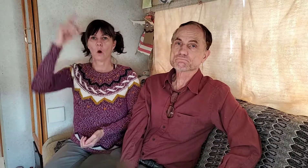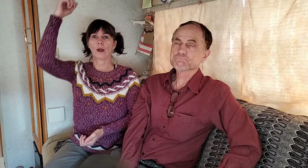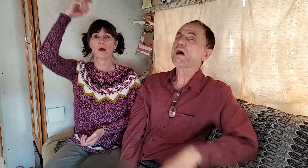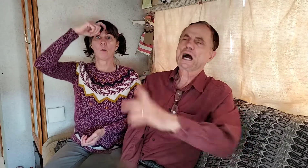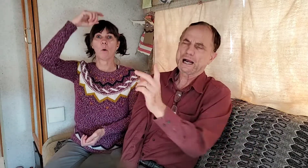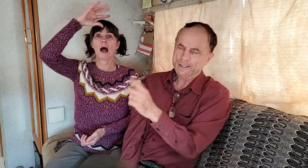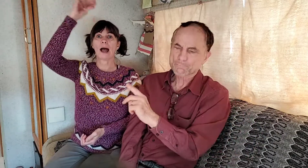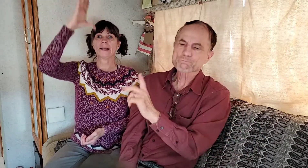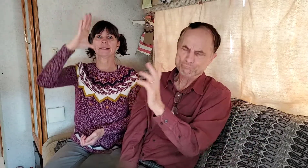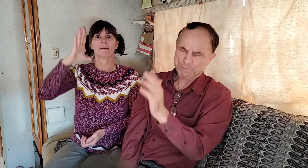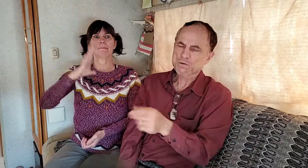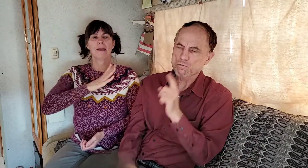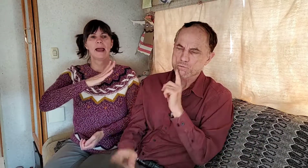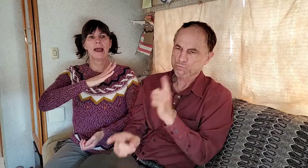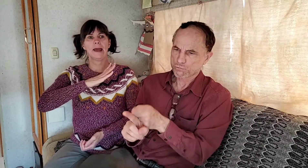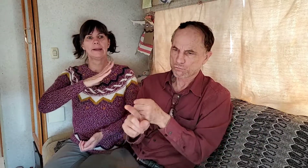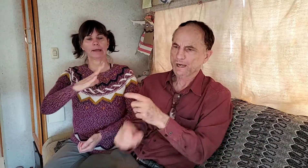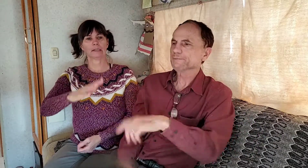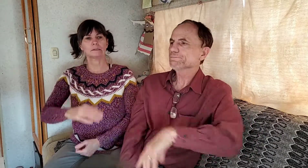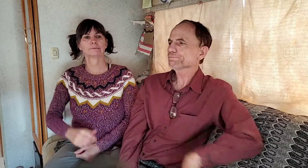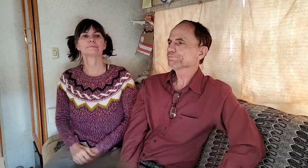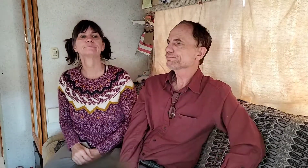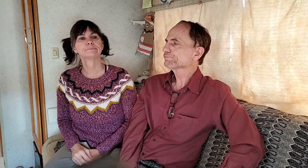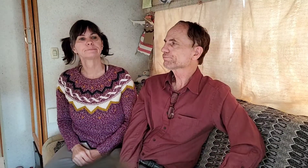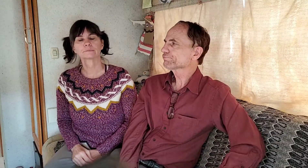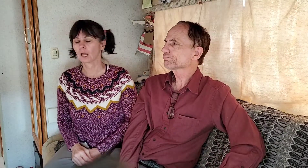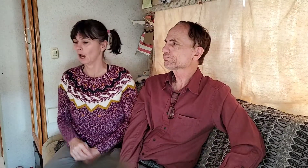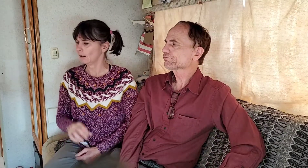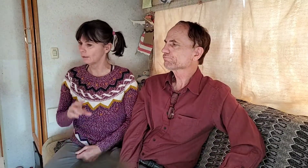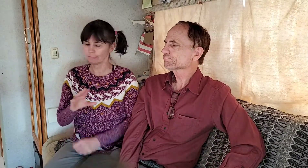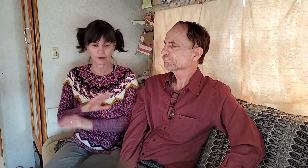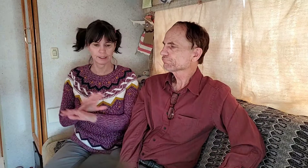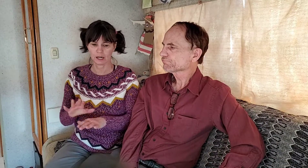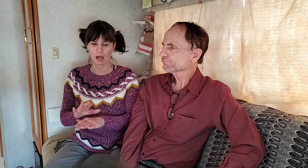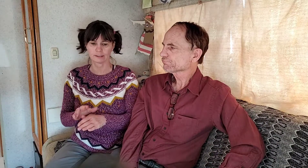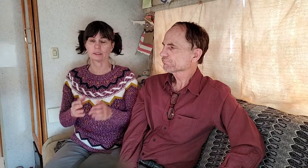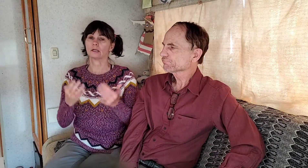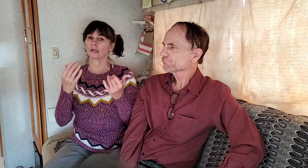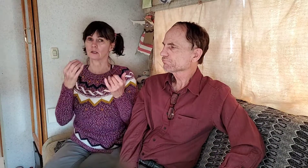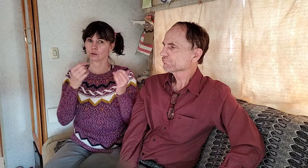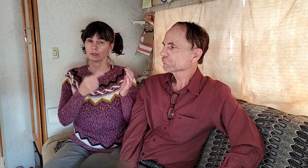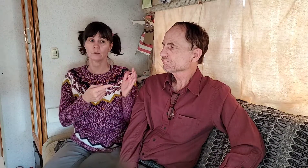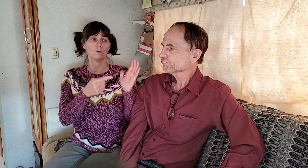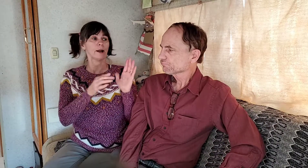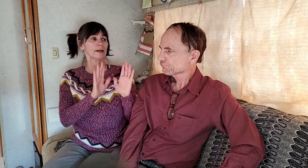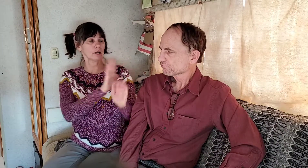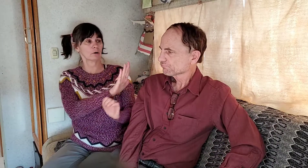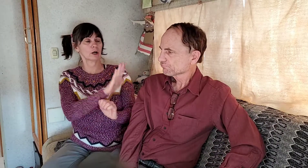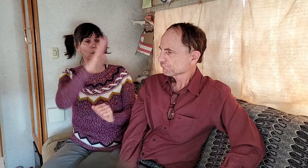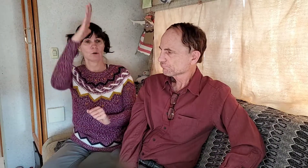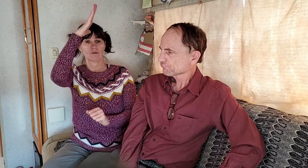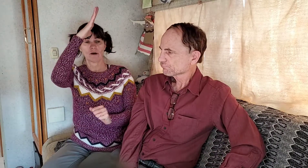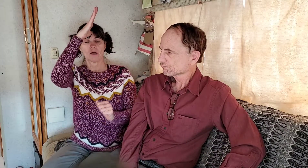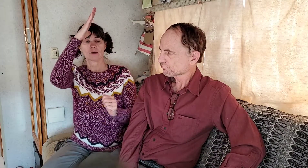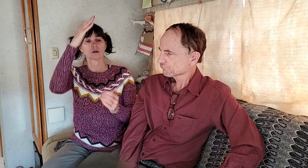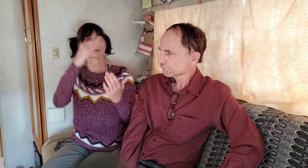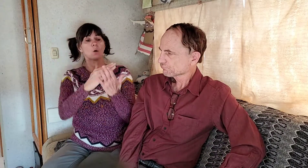Royal wise man. Right. I'm afraid not. It is written right here in your father's